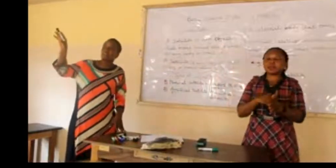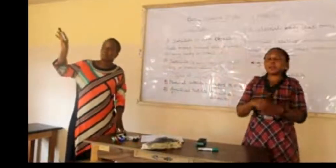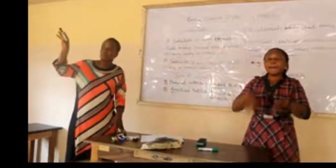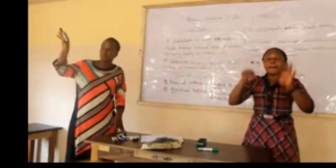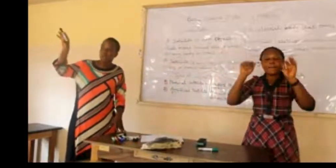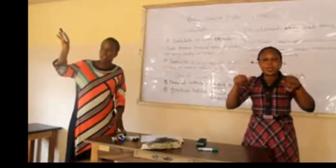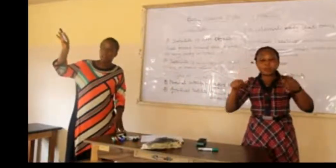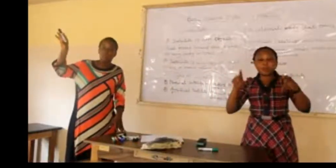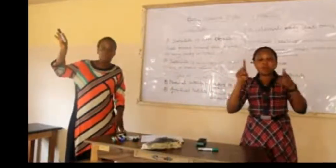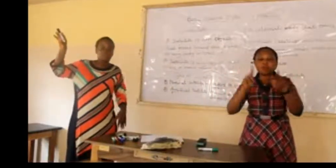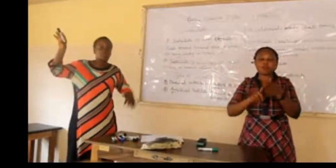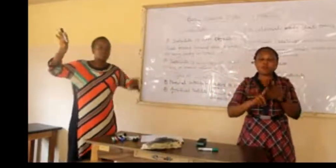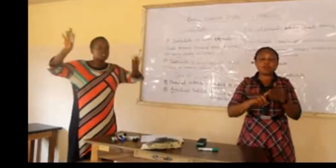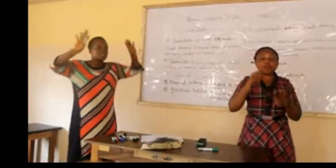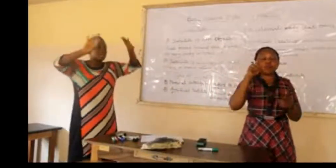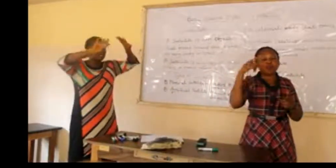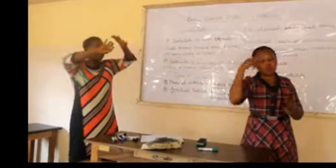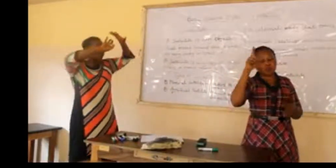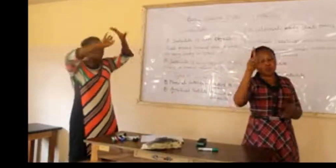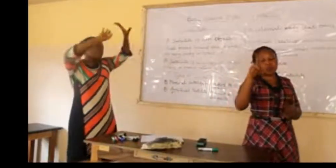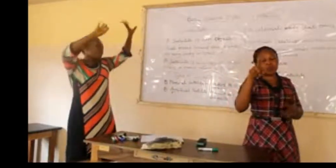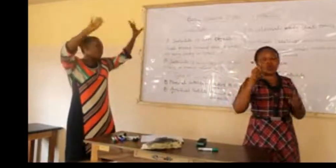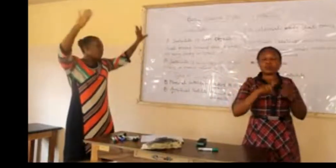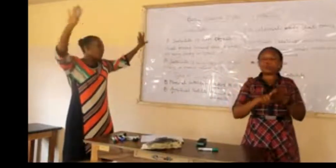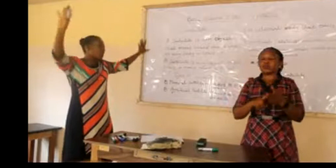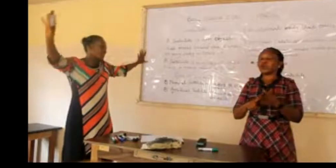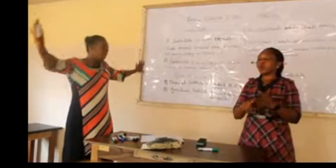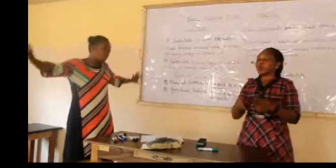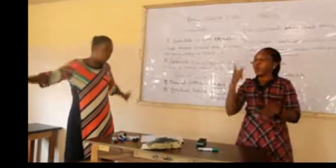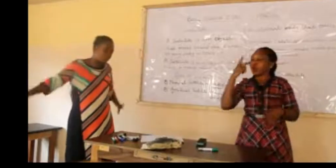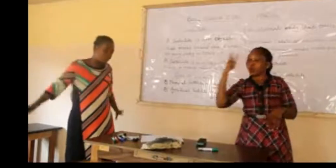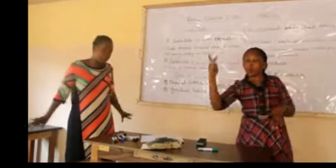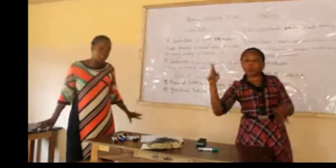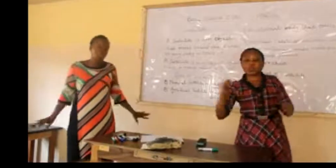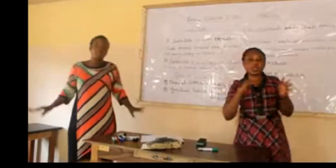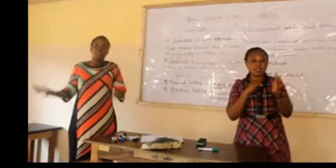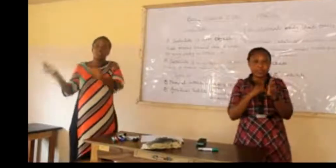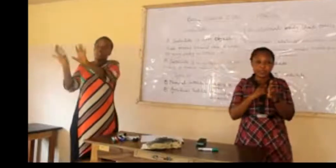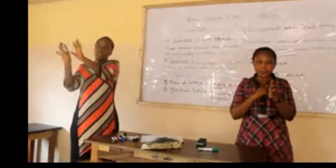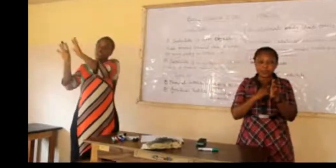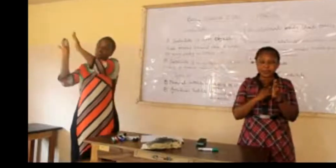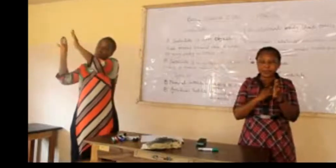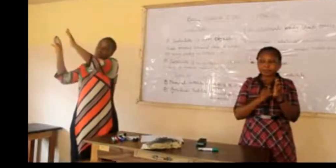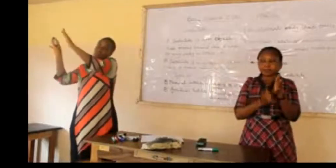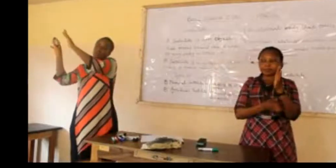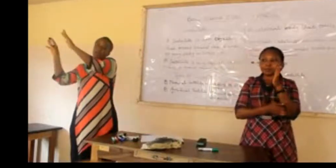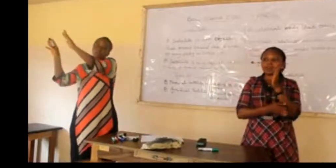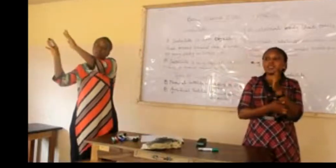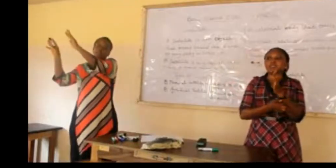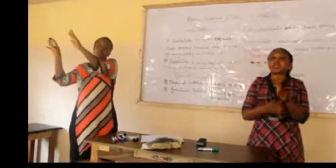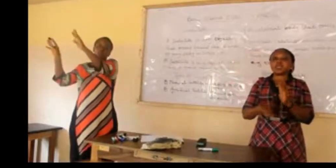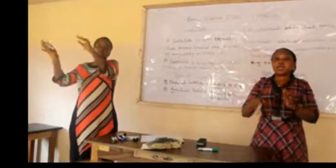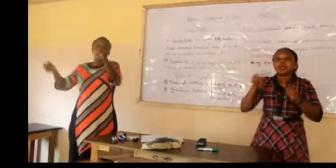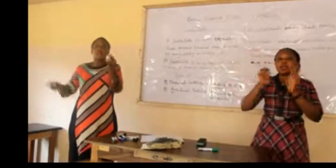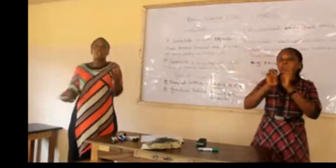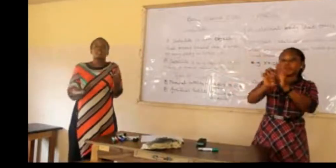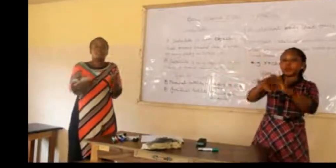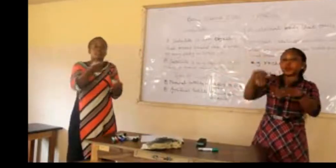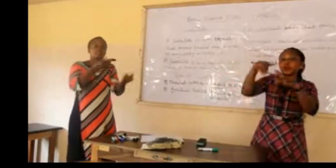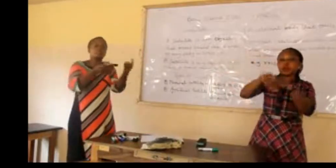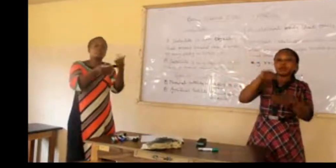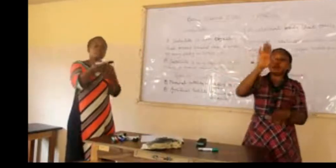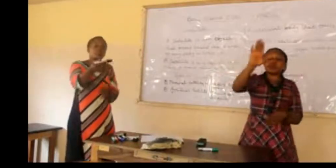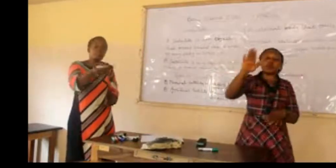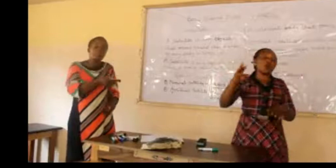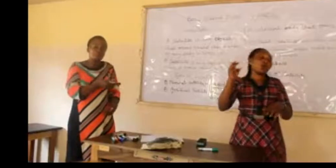very expensive one. You see something like a very big umbrella covering some part in your house where